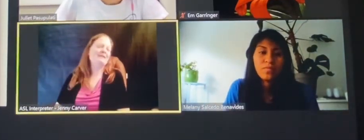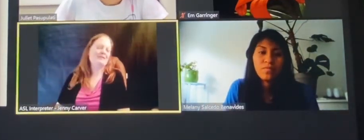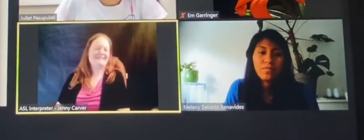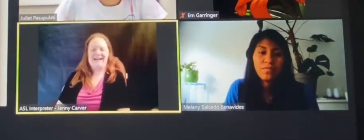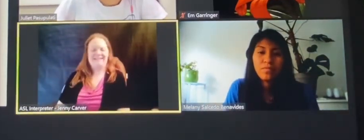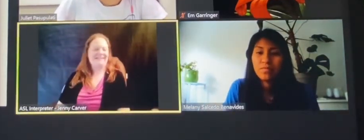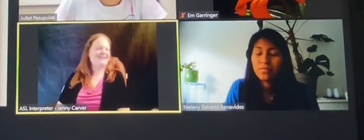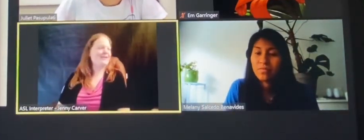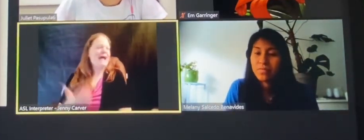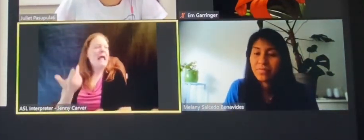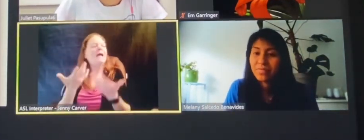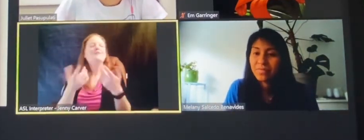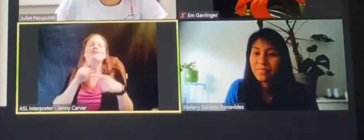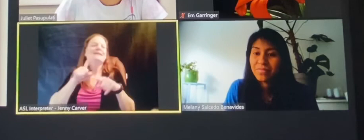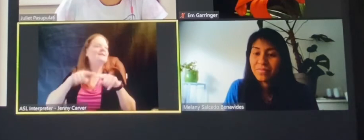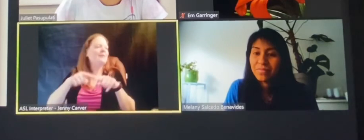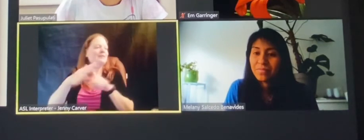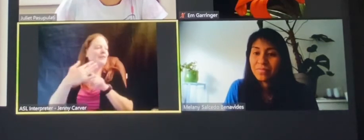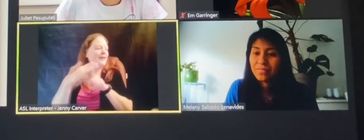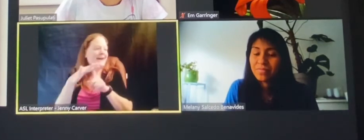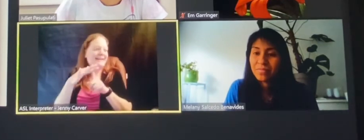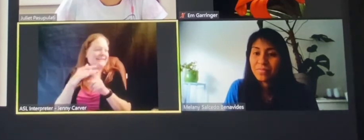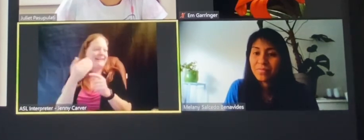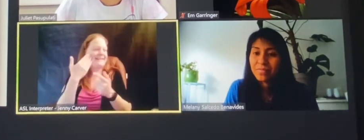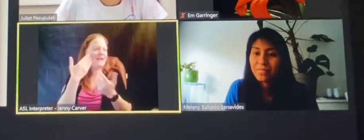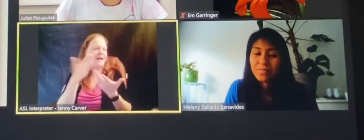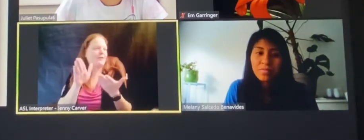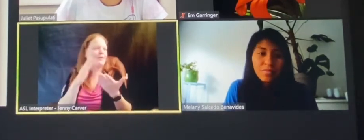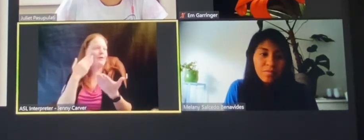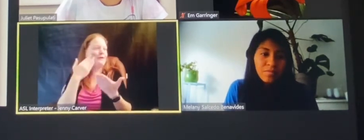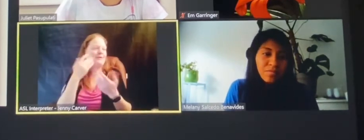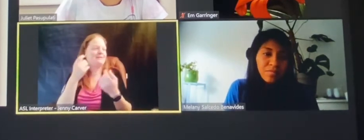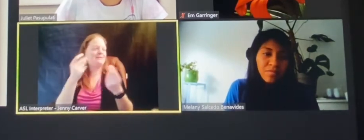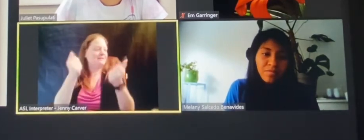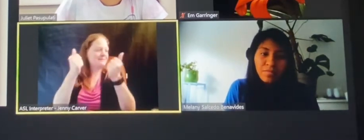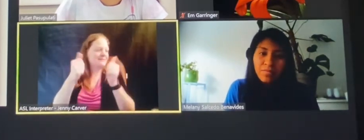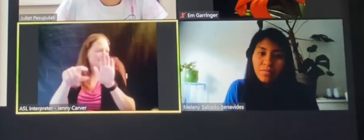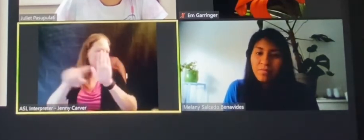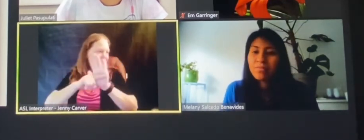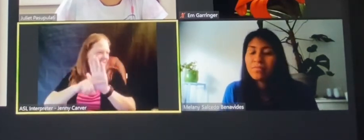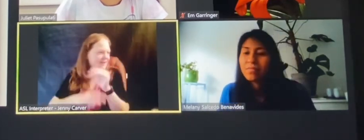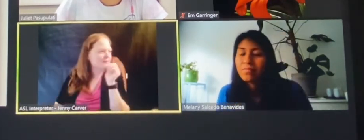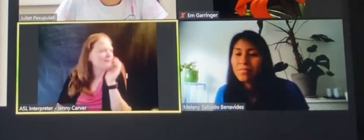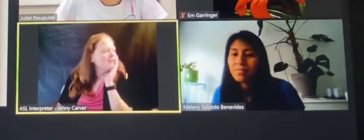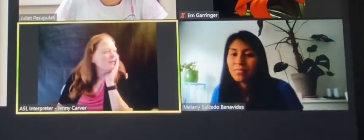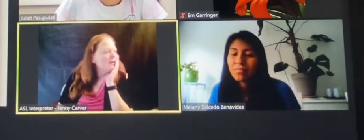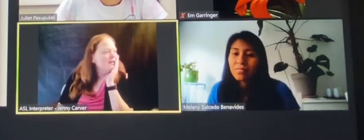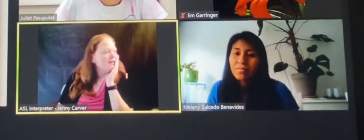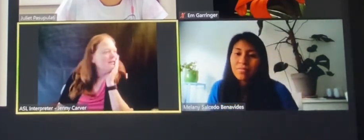just giving me 3 signs, and I don't. That's on my context, and I don't know if it's.